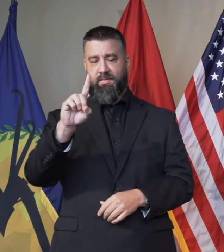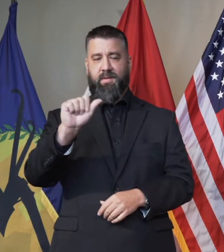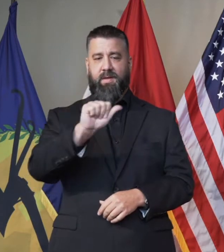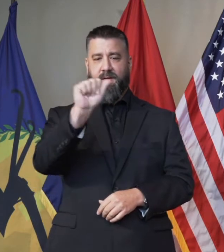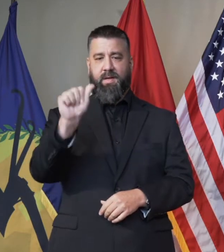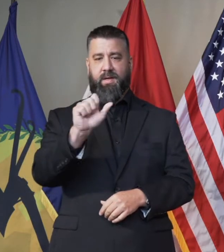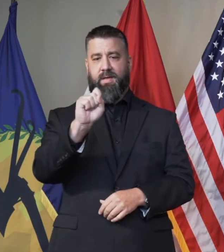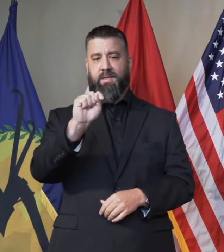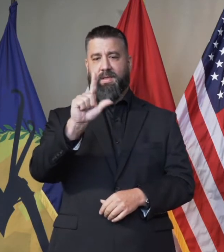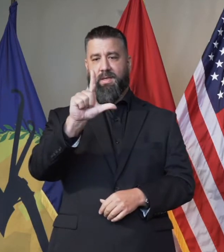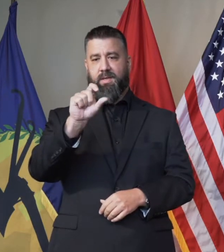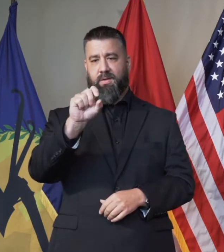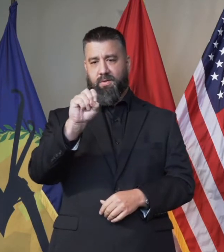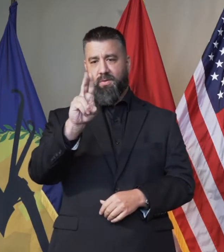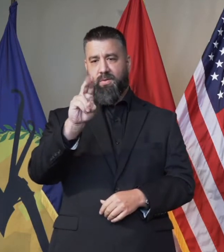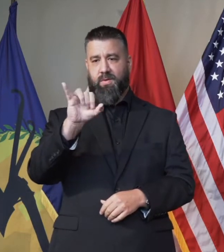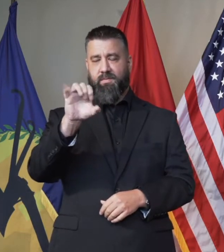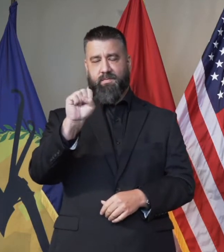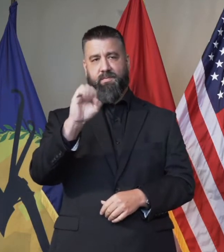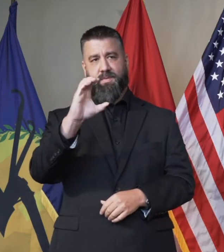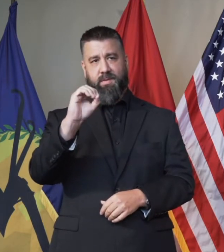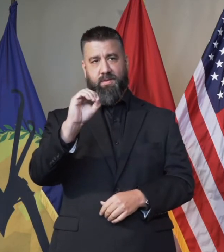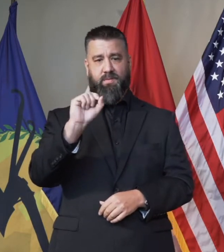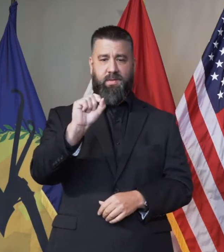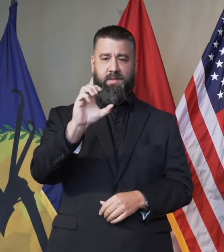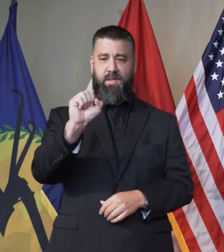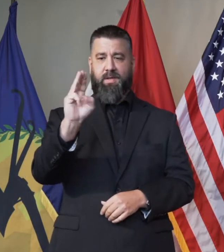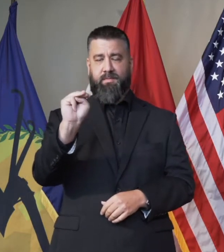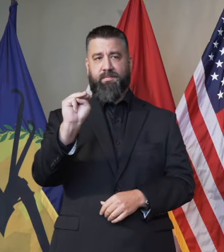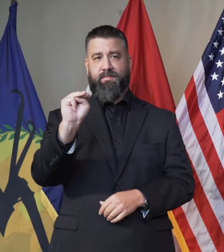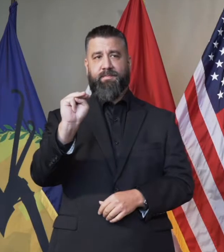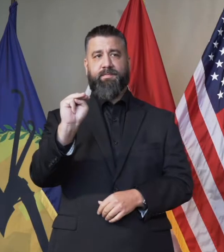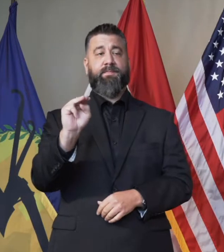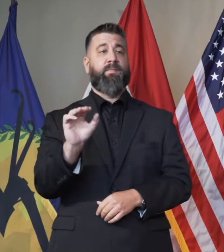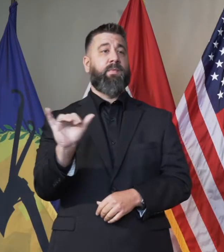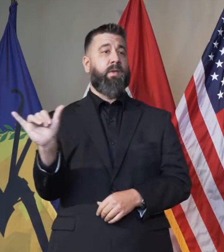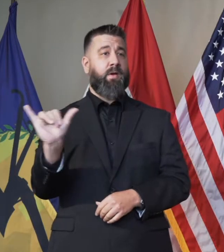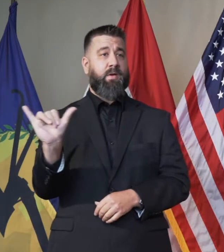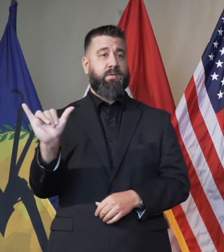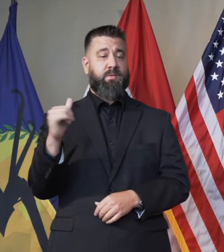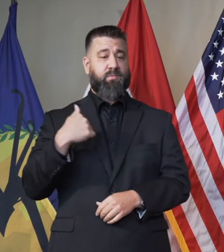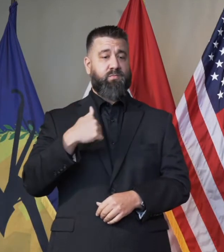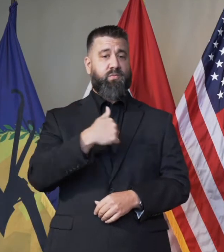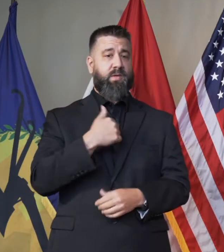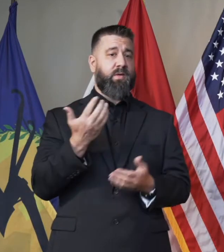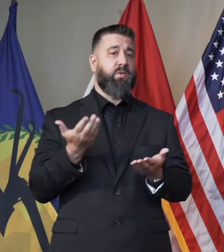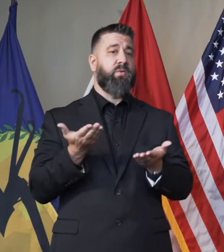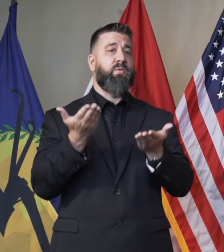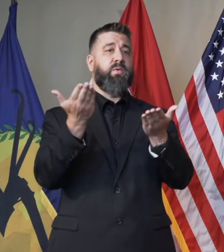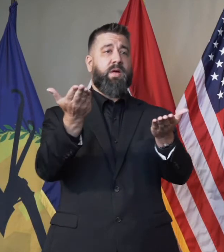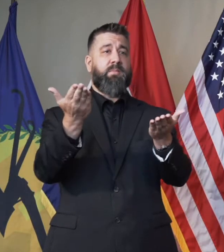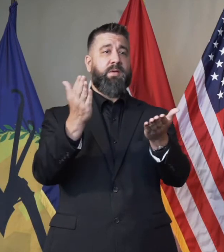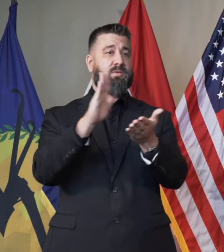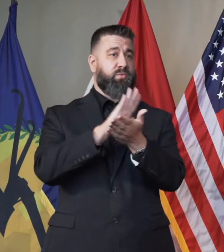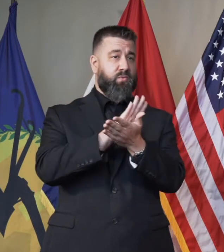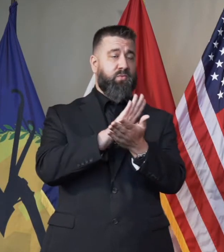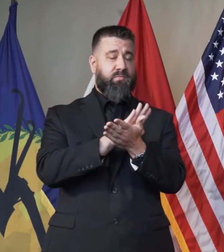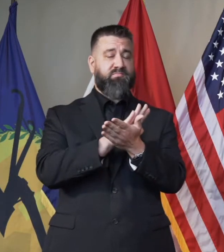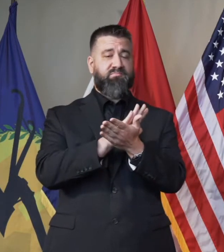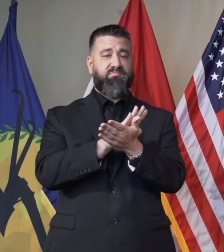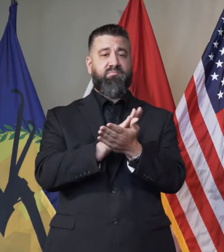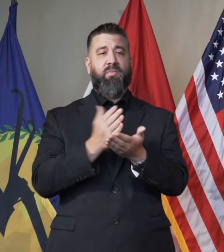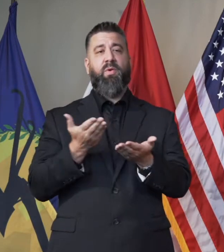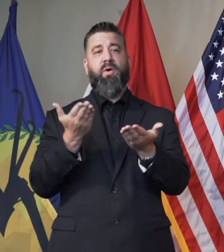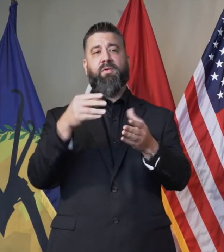business-covid@stlouisco.com. Also, we are informing school districts that we now recommend that they offer an in-person learning